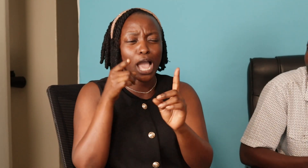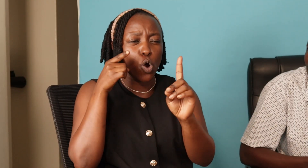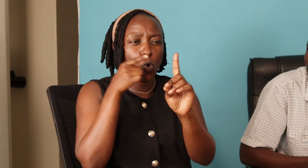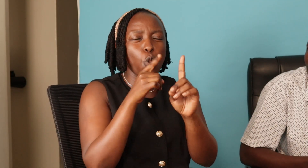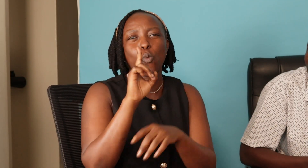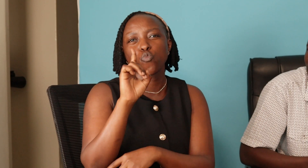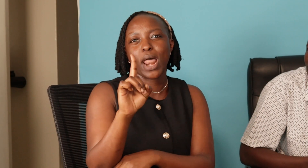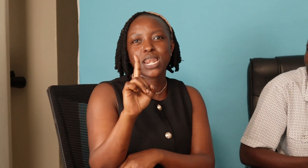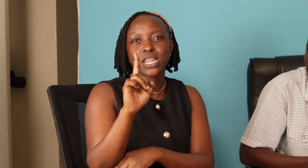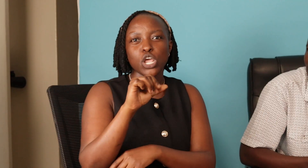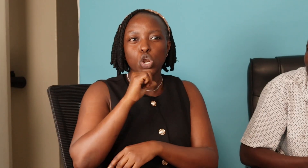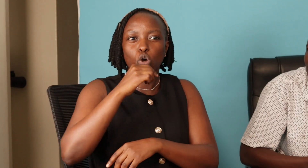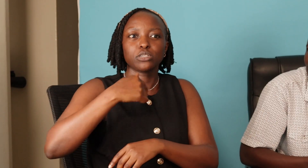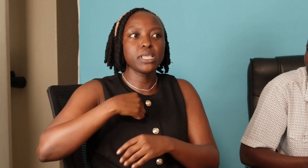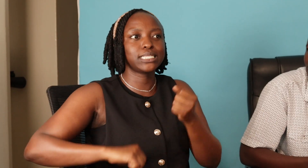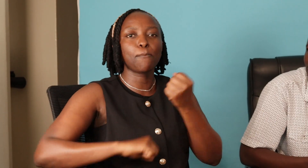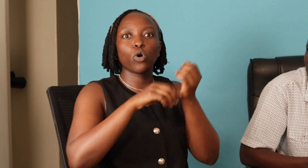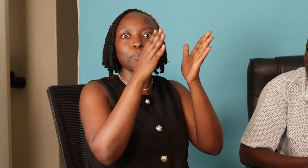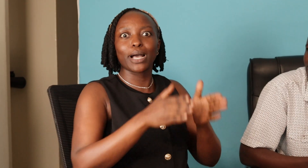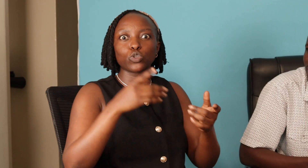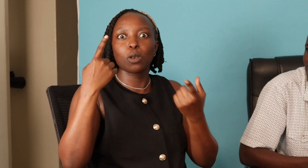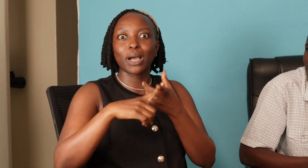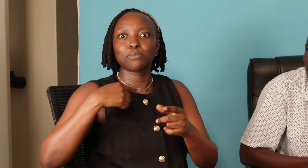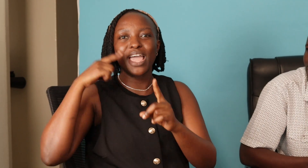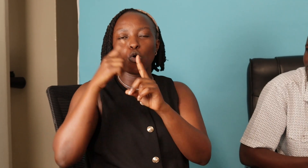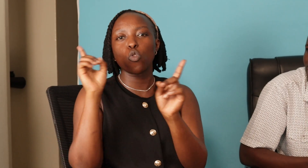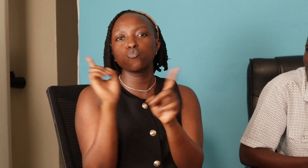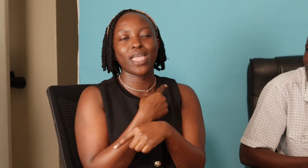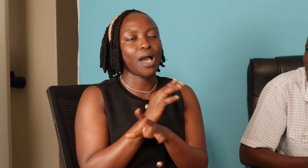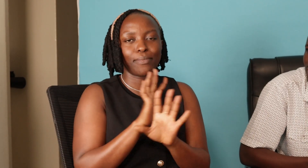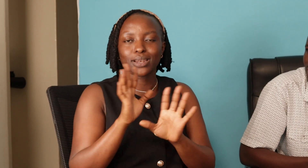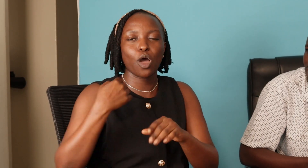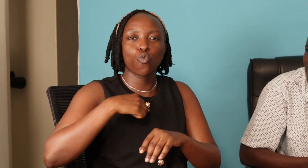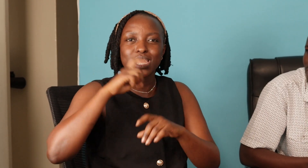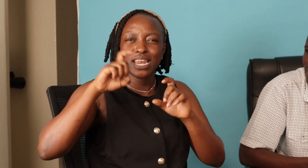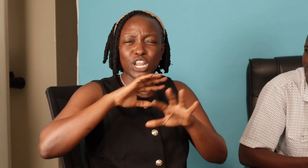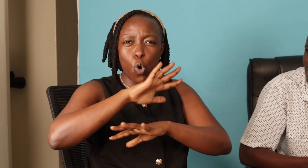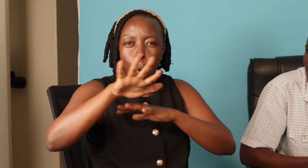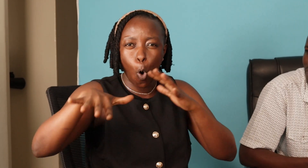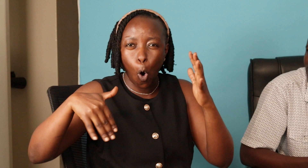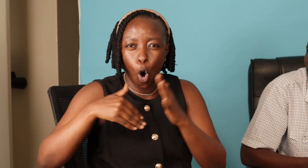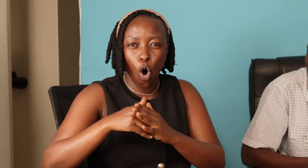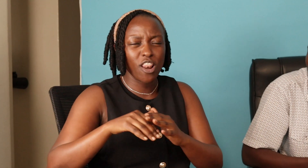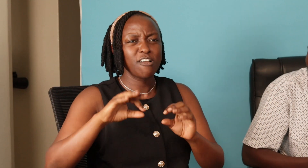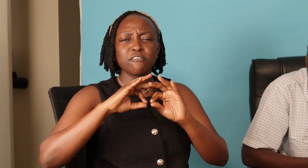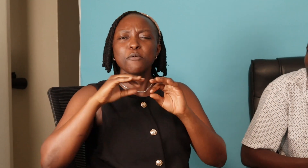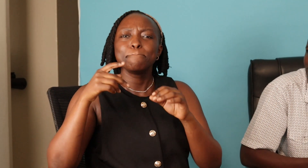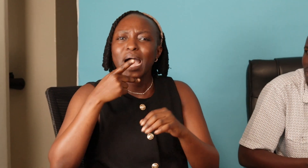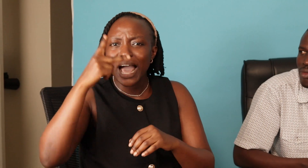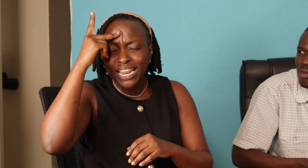work together, because we all have one goal. Not that I am a support person, but my goal is different. No, we all need to have